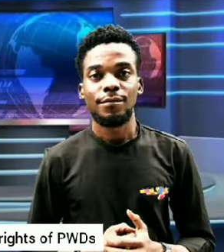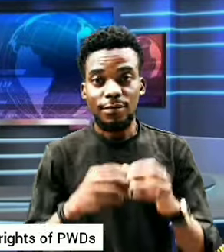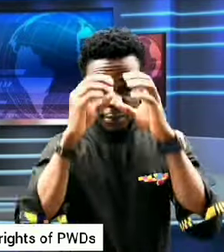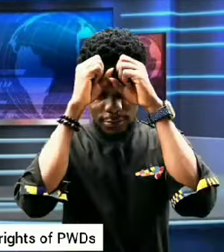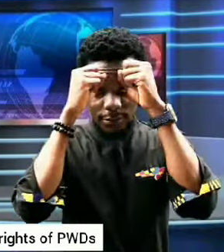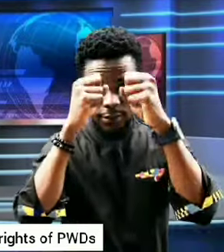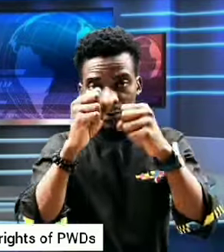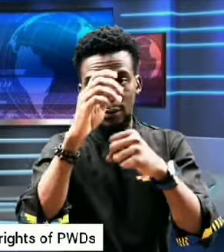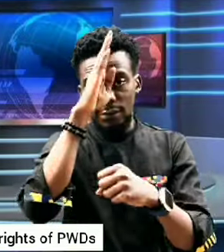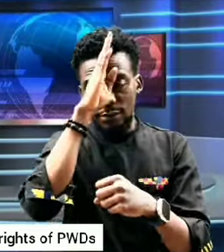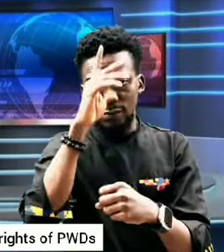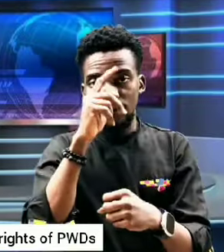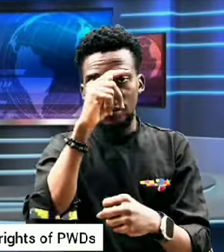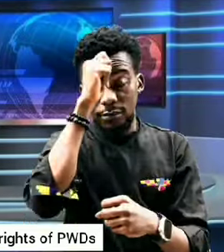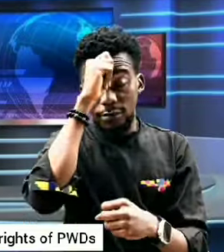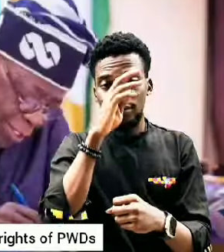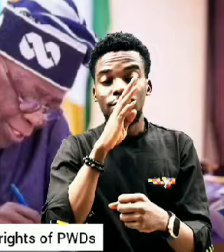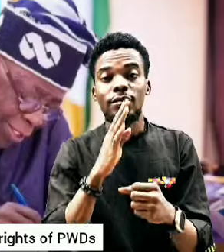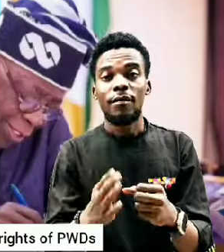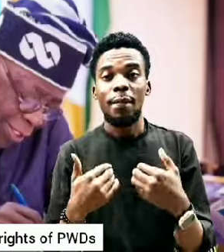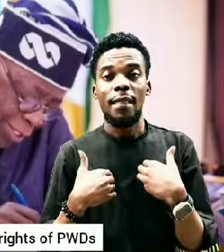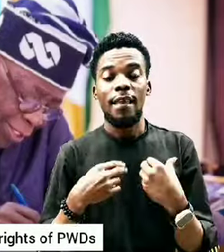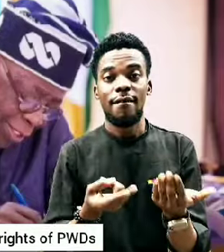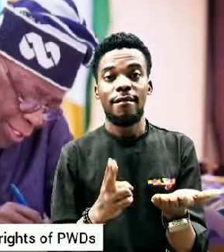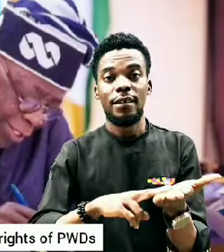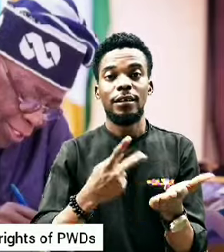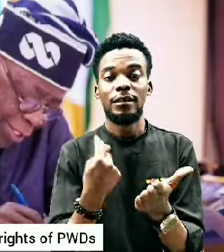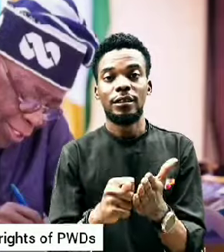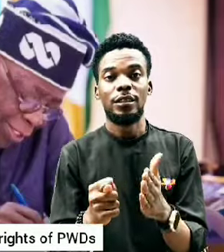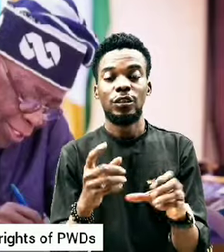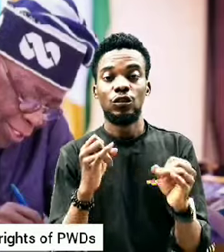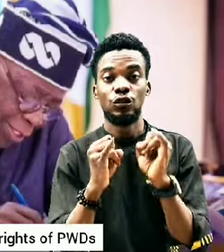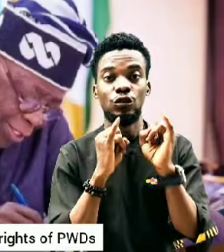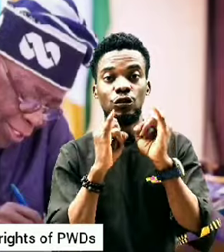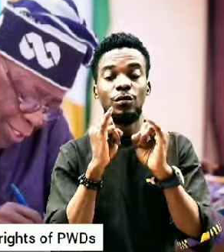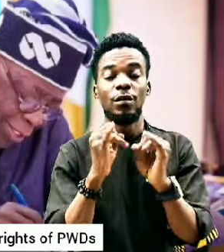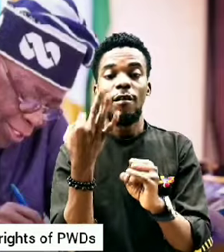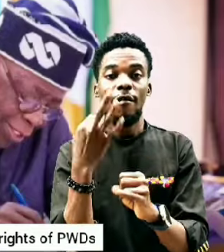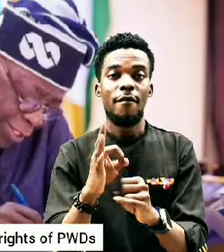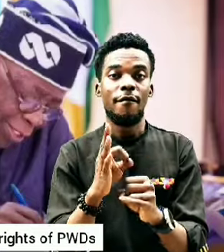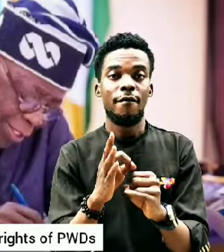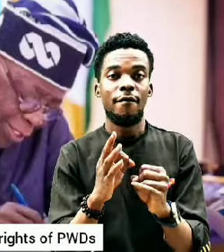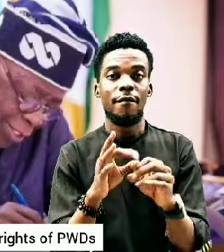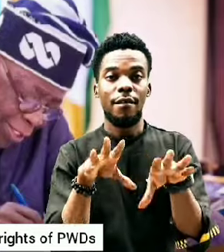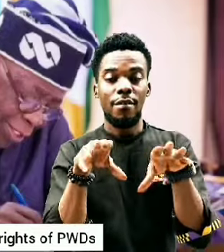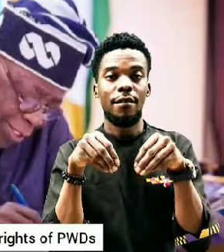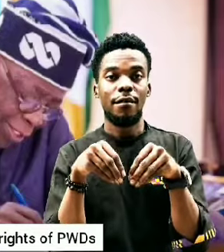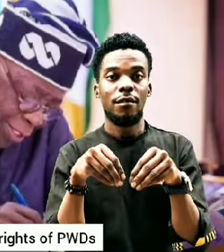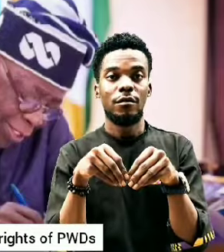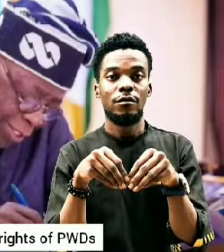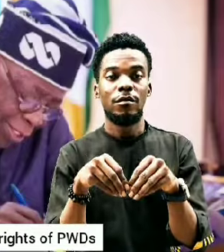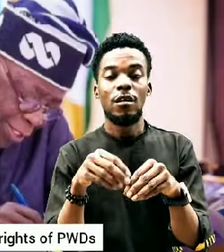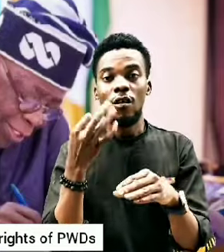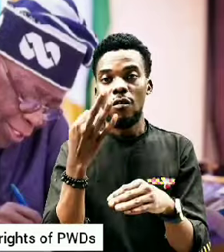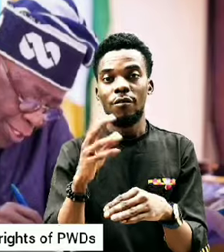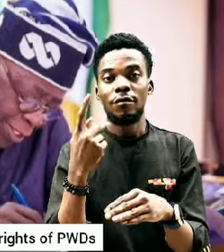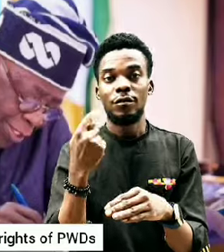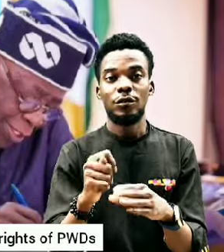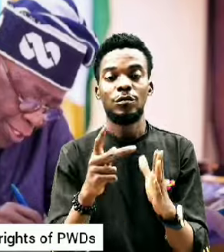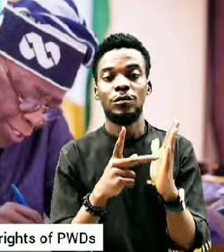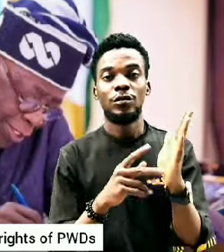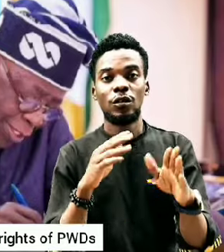President Bola Tinubu has signed the Instrument of Ratification of the Protocol of the African